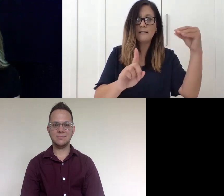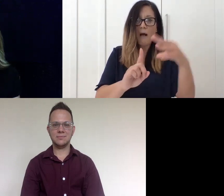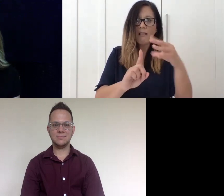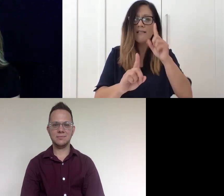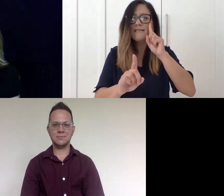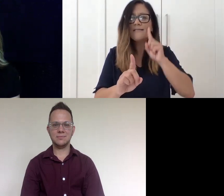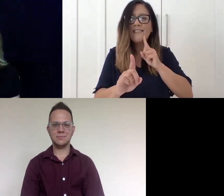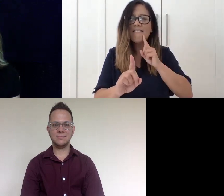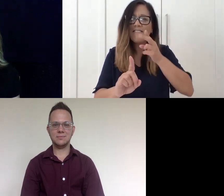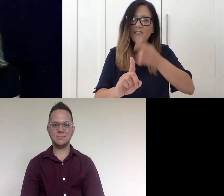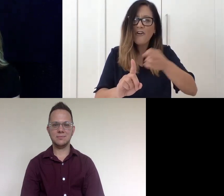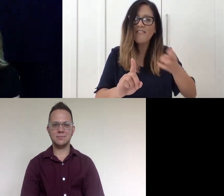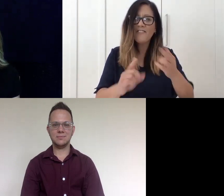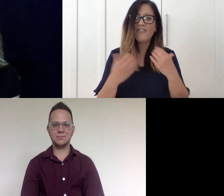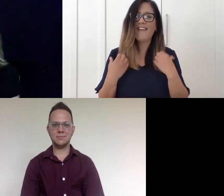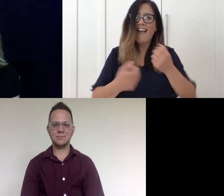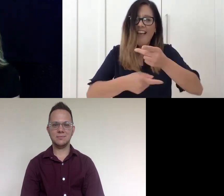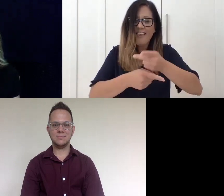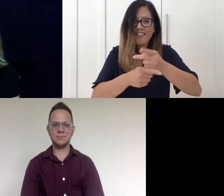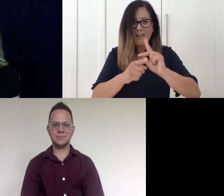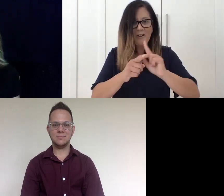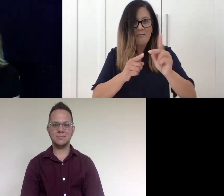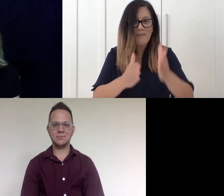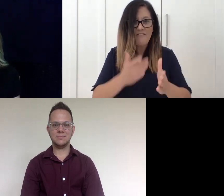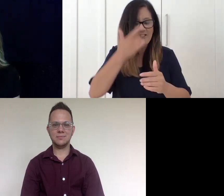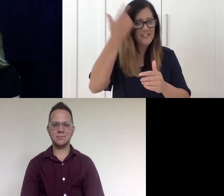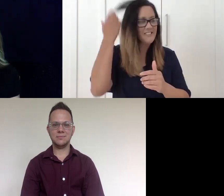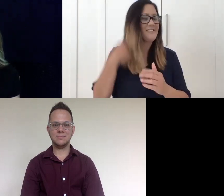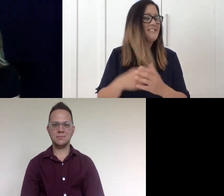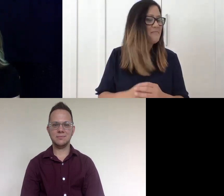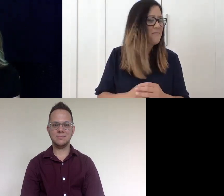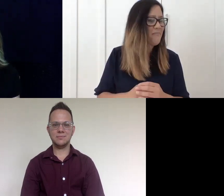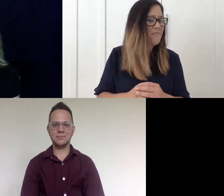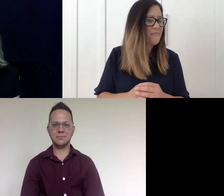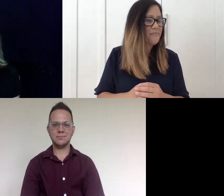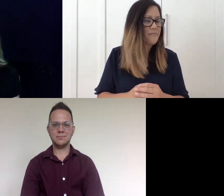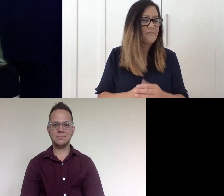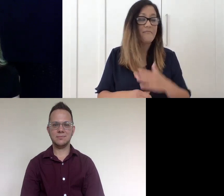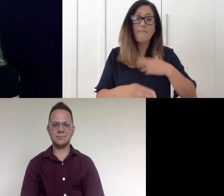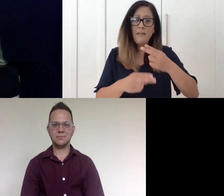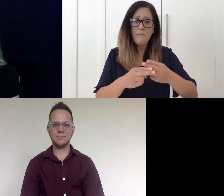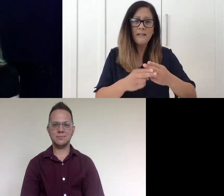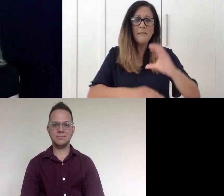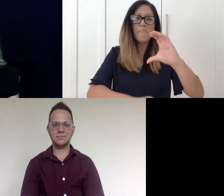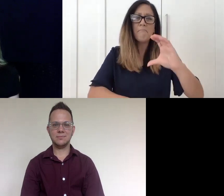This speaker series spotlights deaf and hard of hearing healthcare professionals.